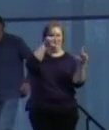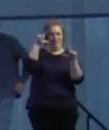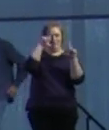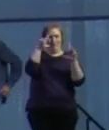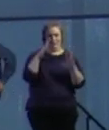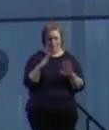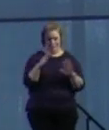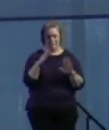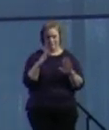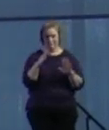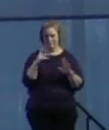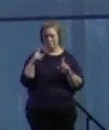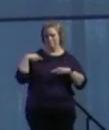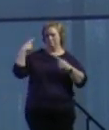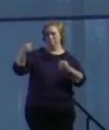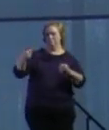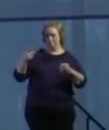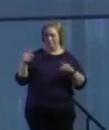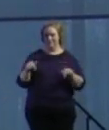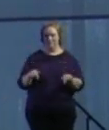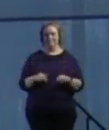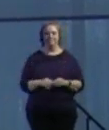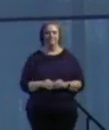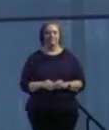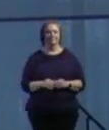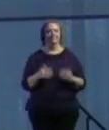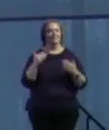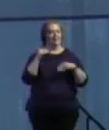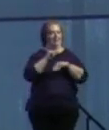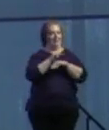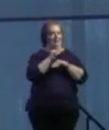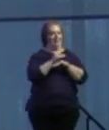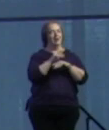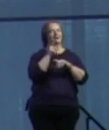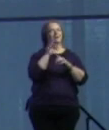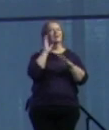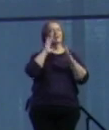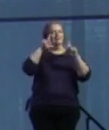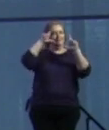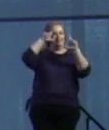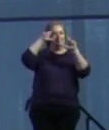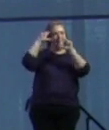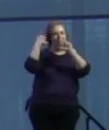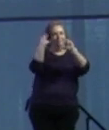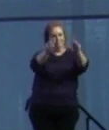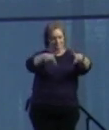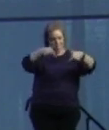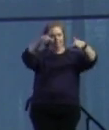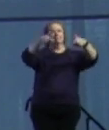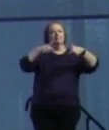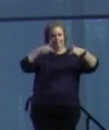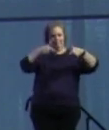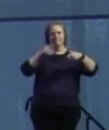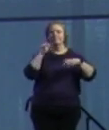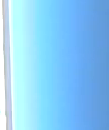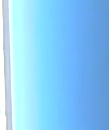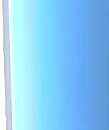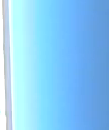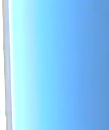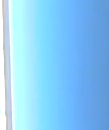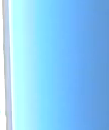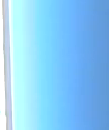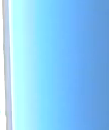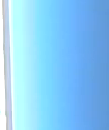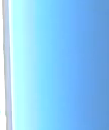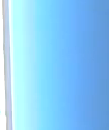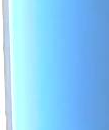one of our staff photographers. And this time she's moving on this side of the lens. A woman who, I believe this